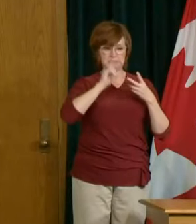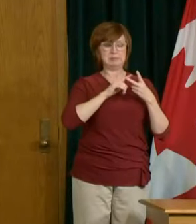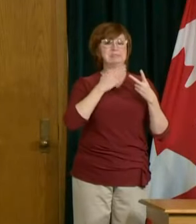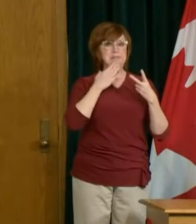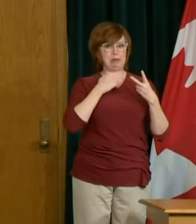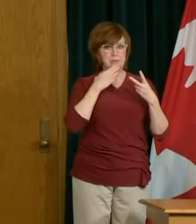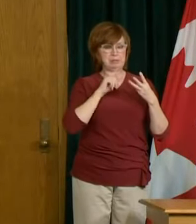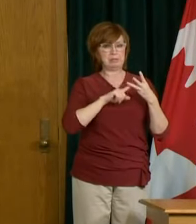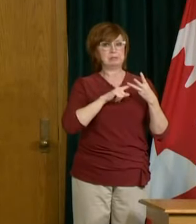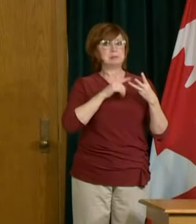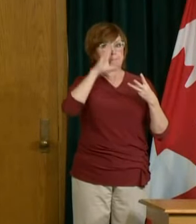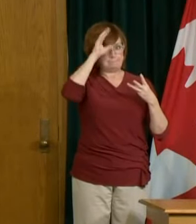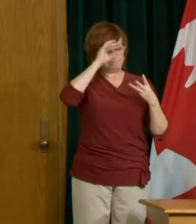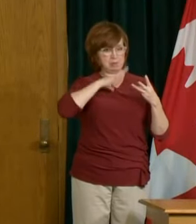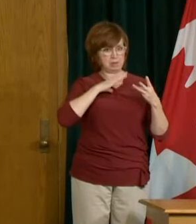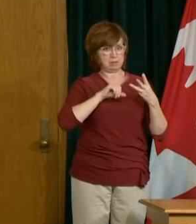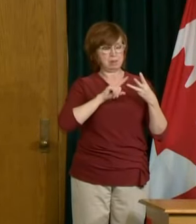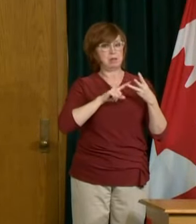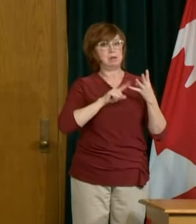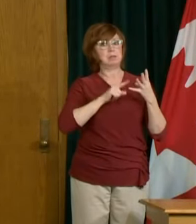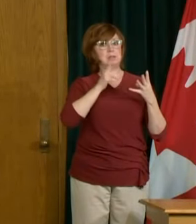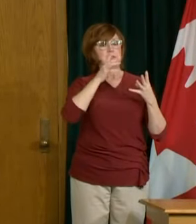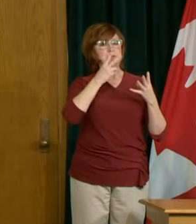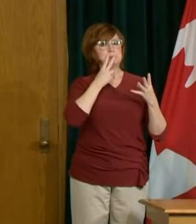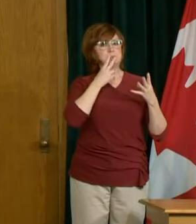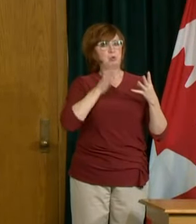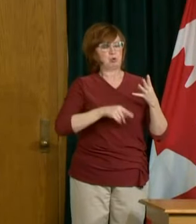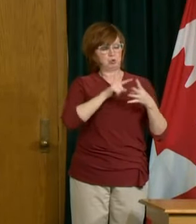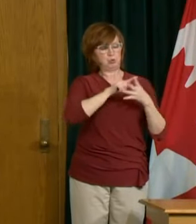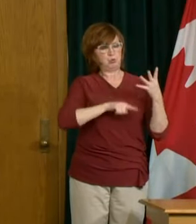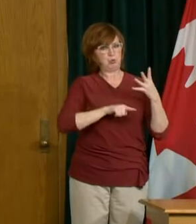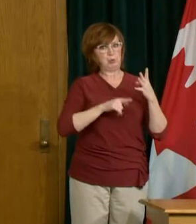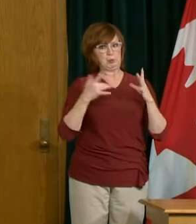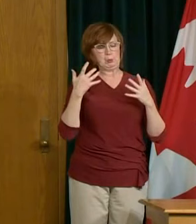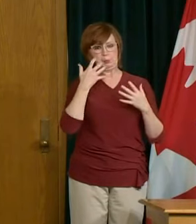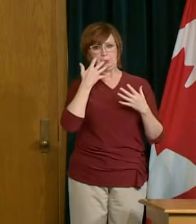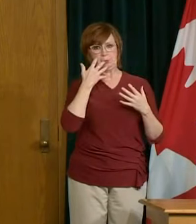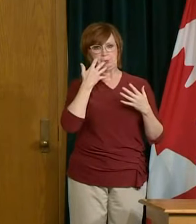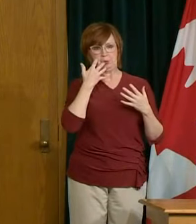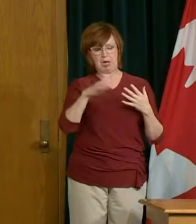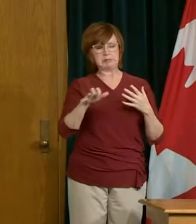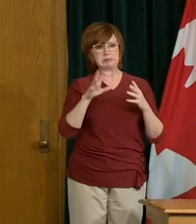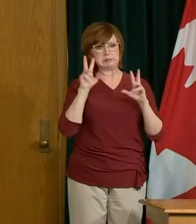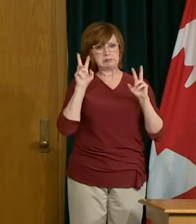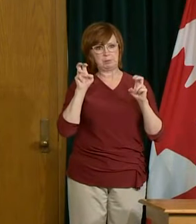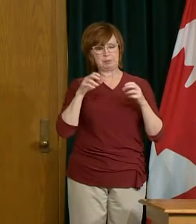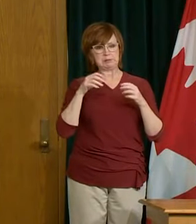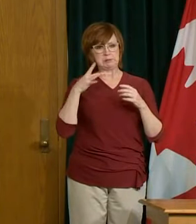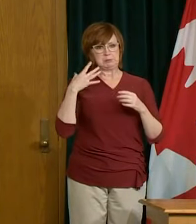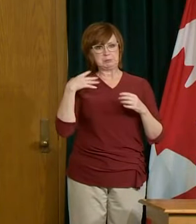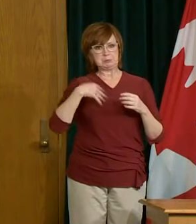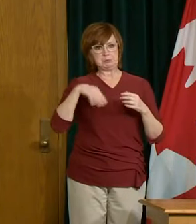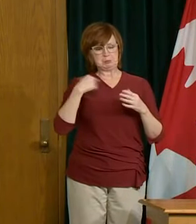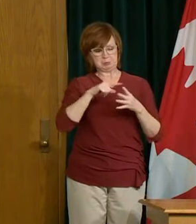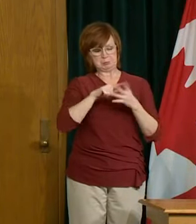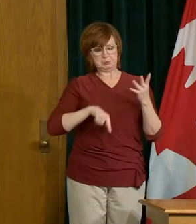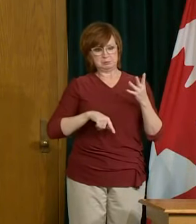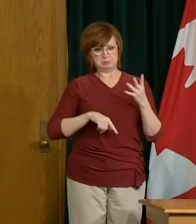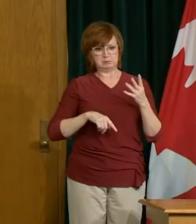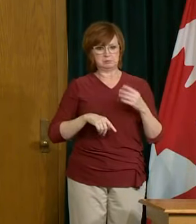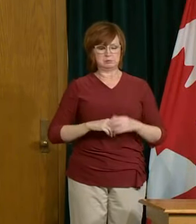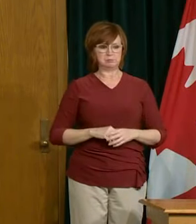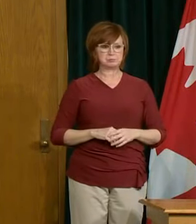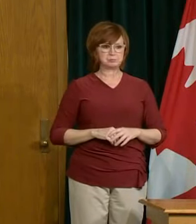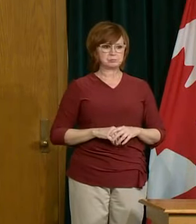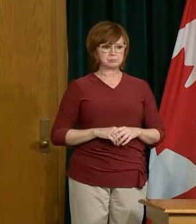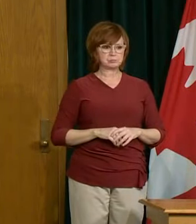those are all the reasons why when we choose to expand our virtual household, if you are older or if I have underlying risk factors, you may